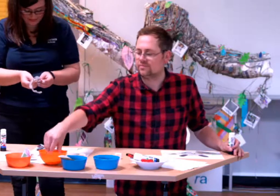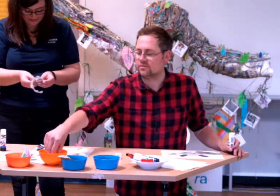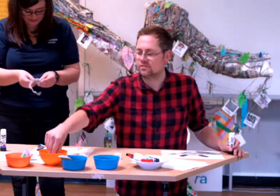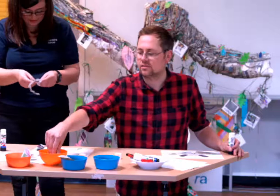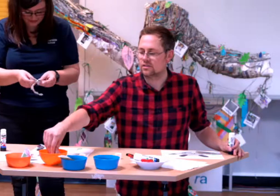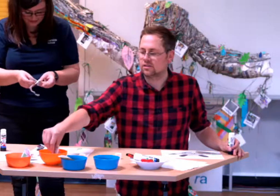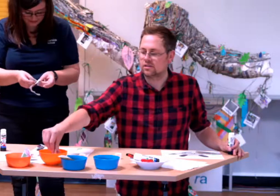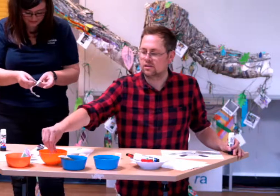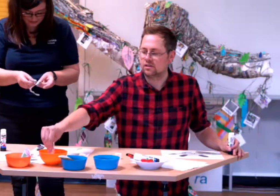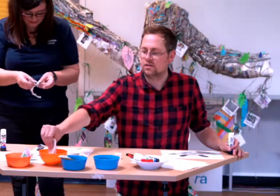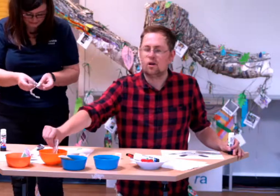answer.